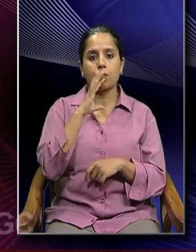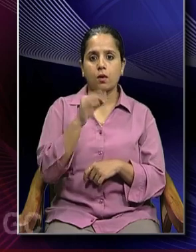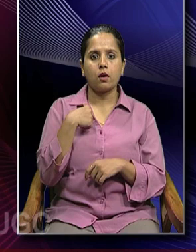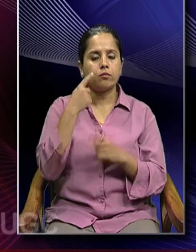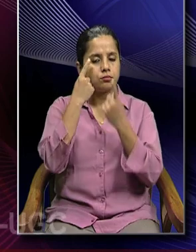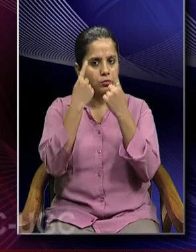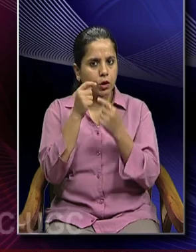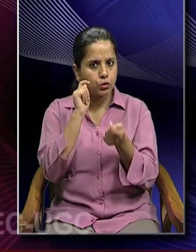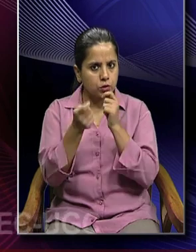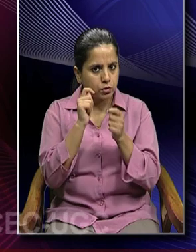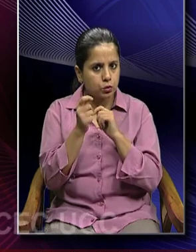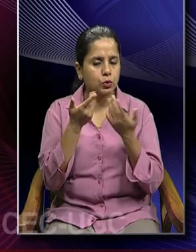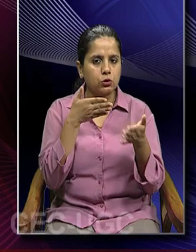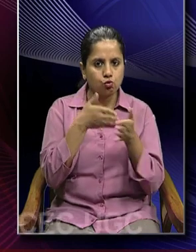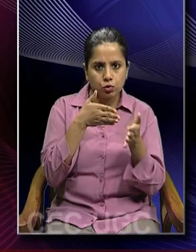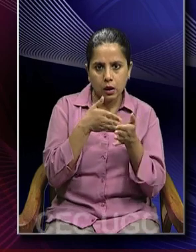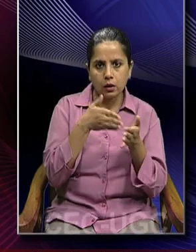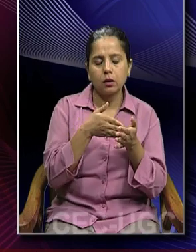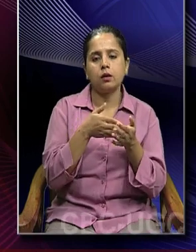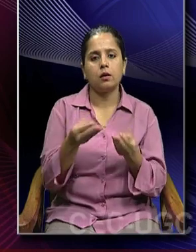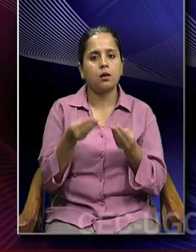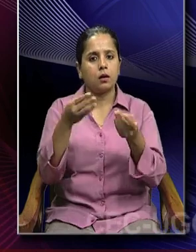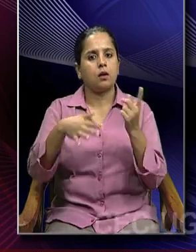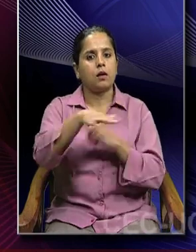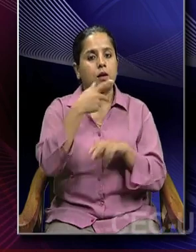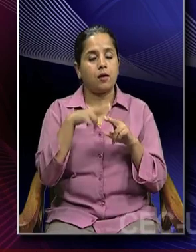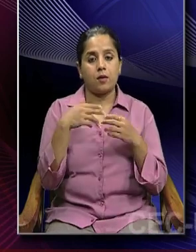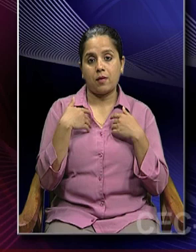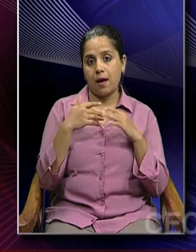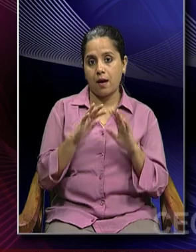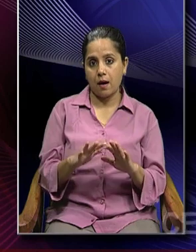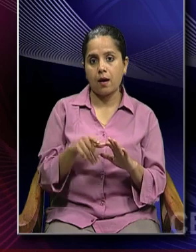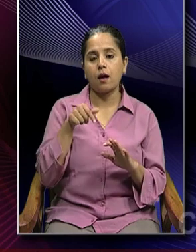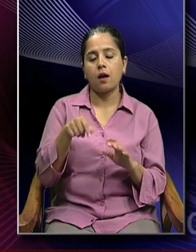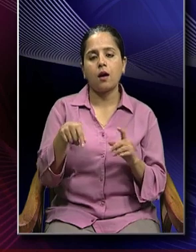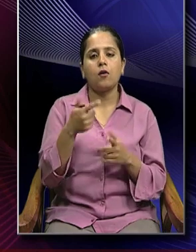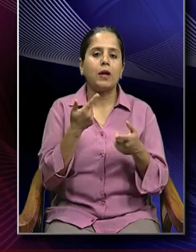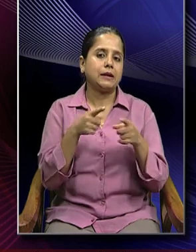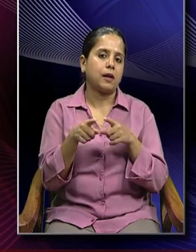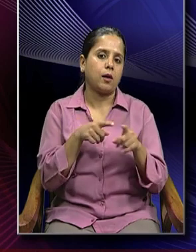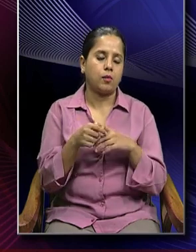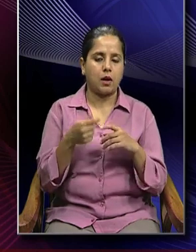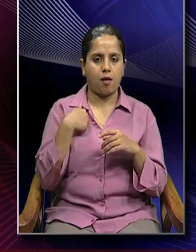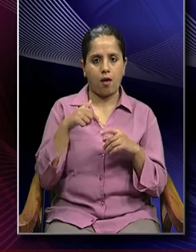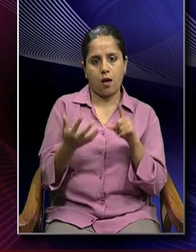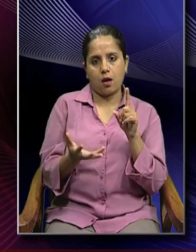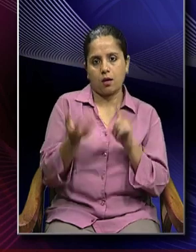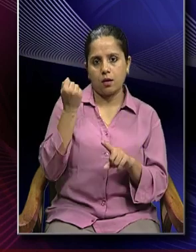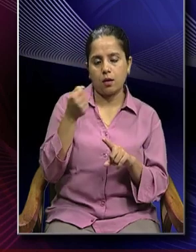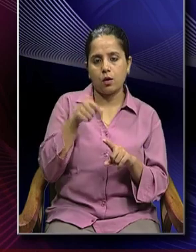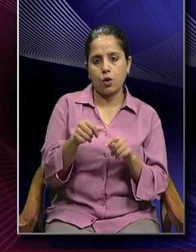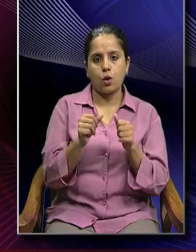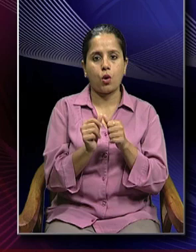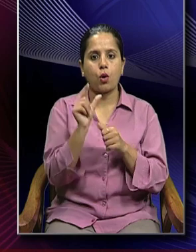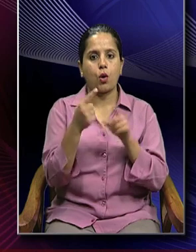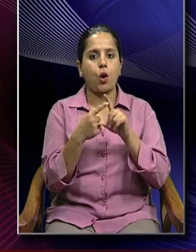analyze the changes and challenges in a given sector. Suppose if I have for instance, I have taken the automobile